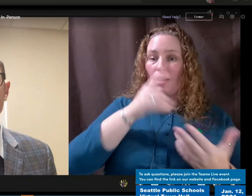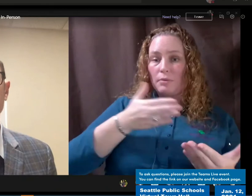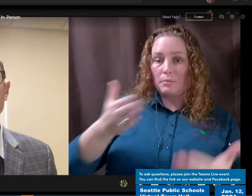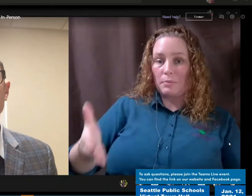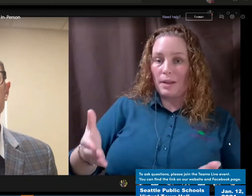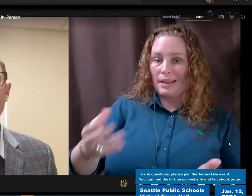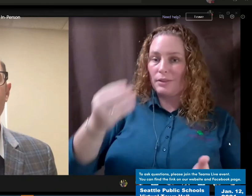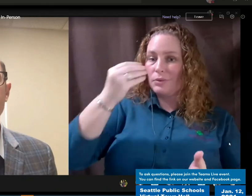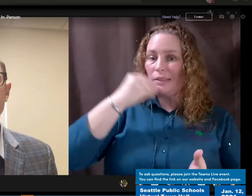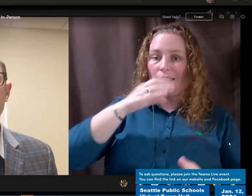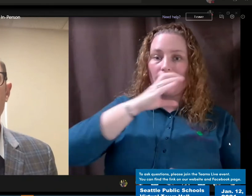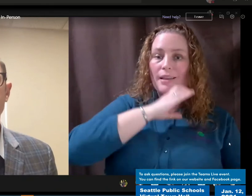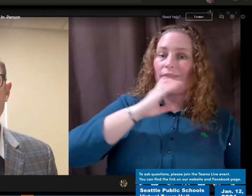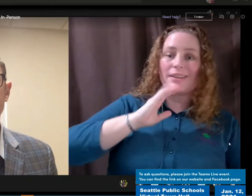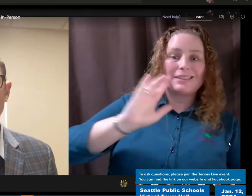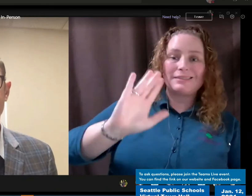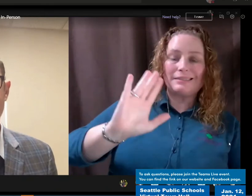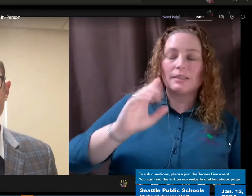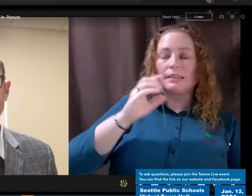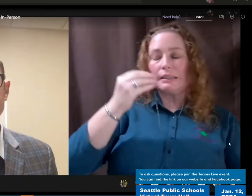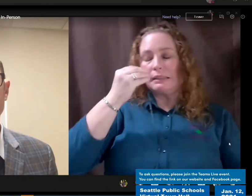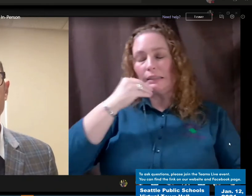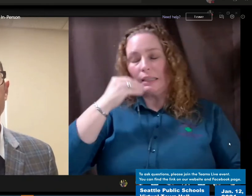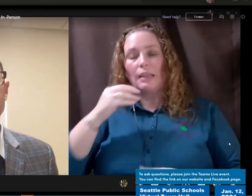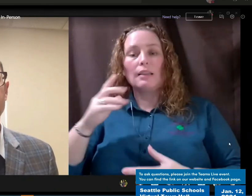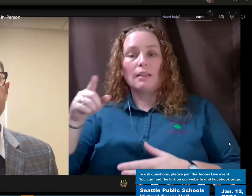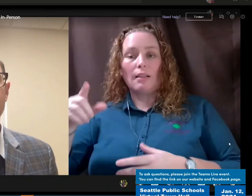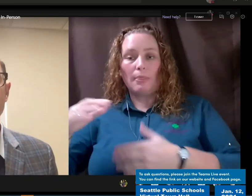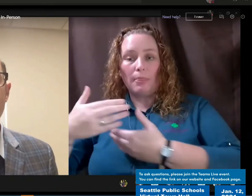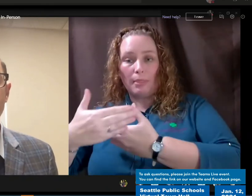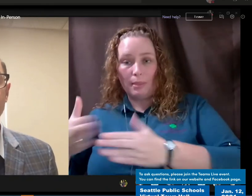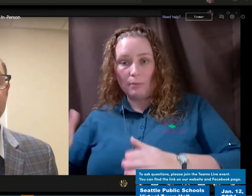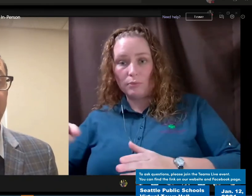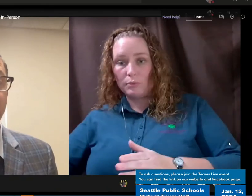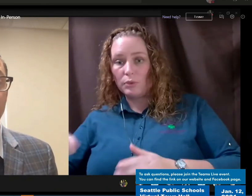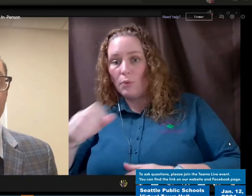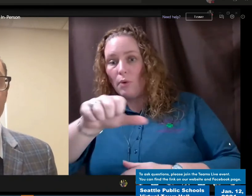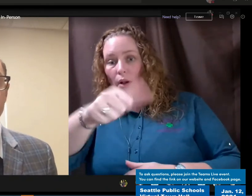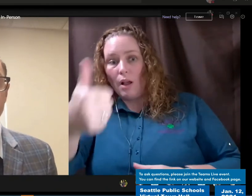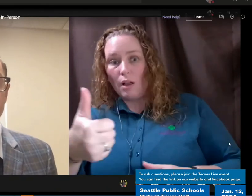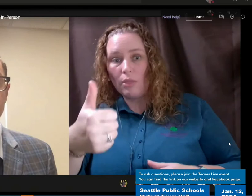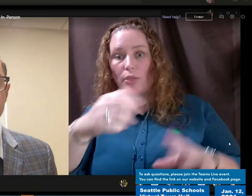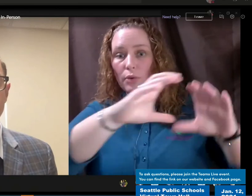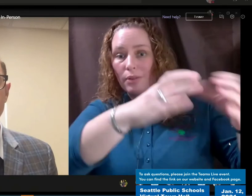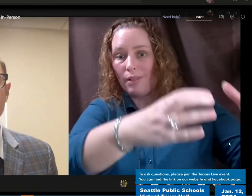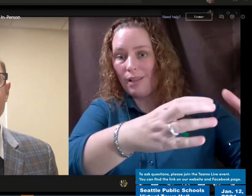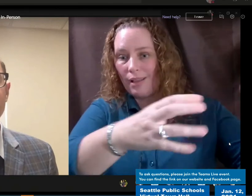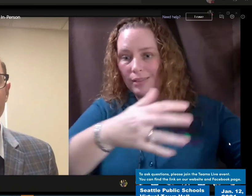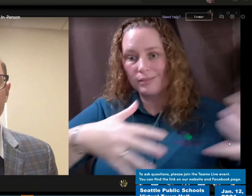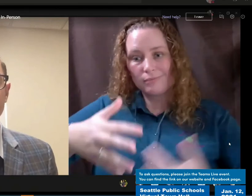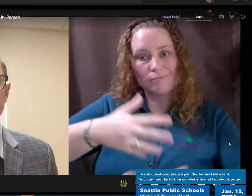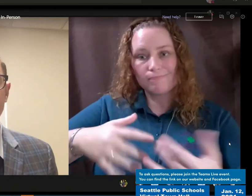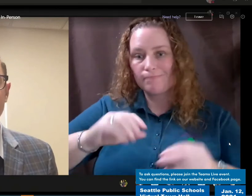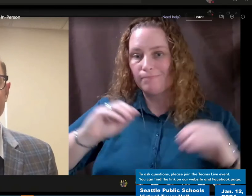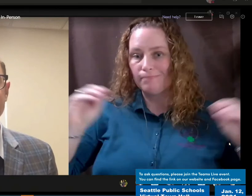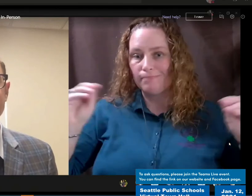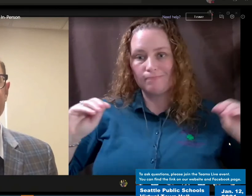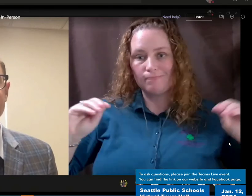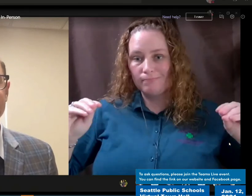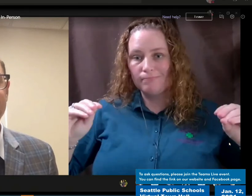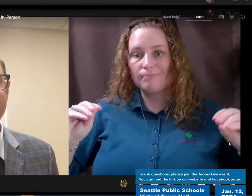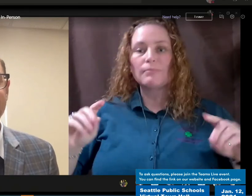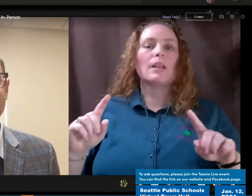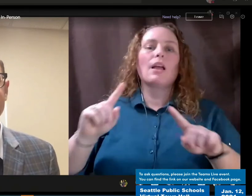cohorts don't come into contact with them. The day would operate that way with their teacher helping supporting their students in